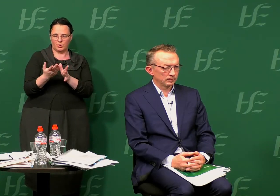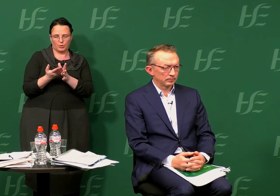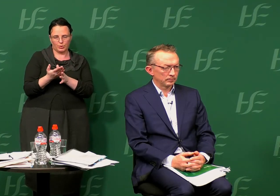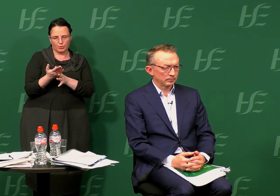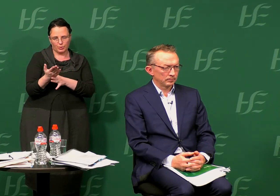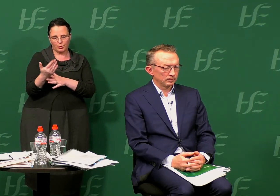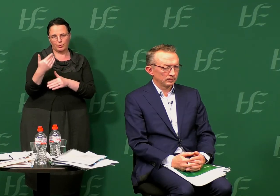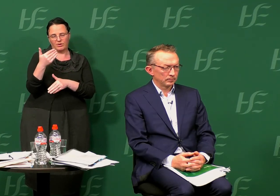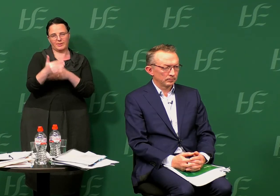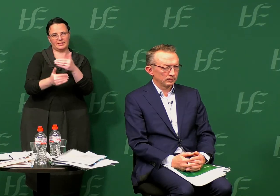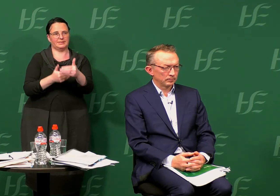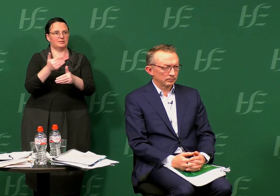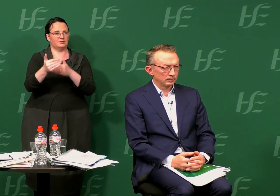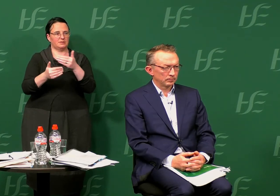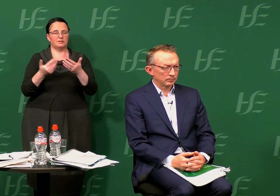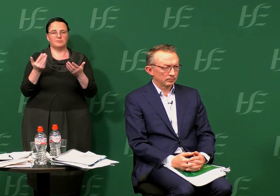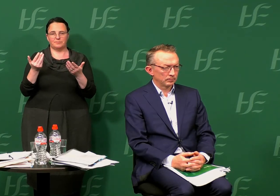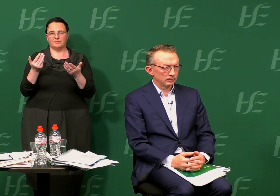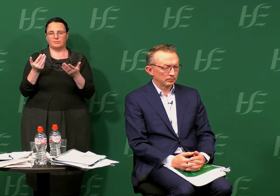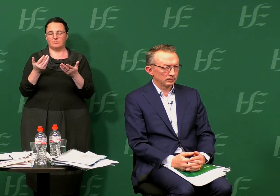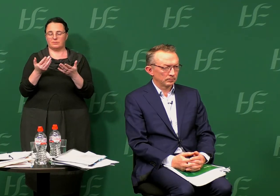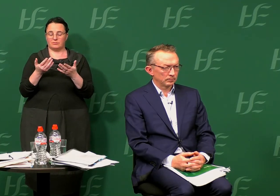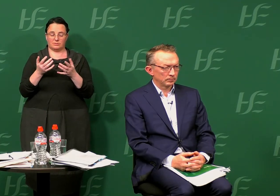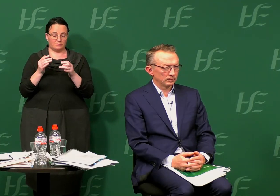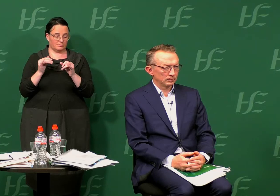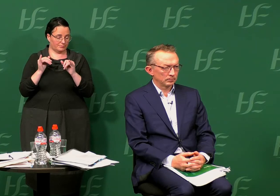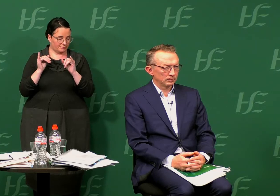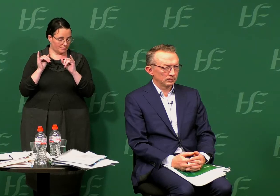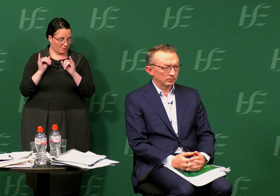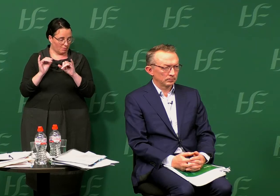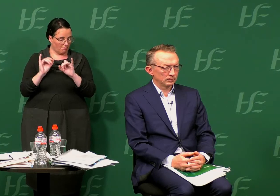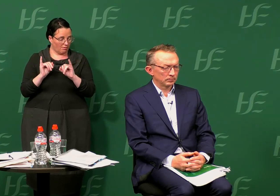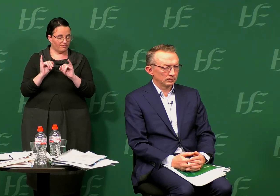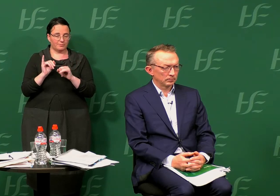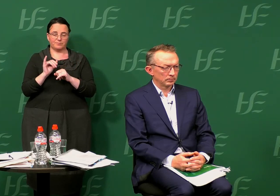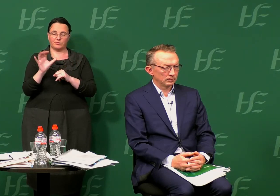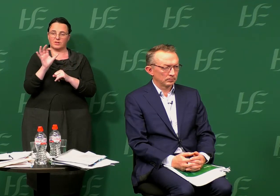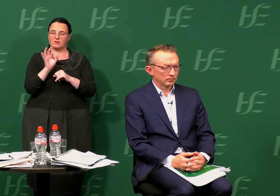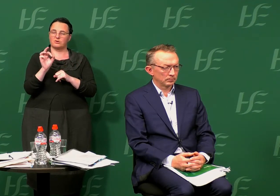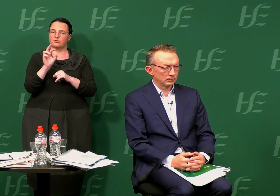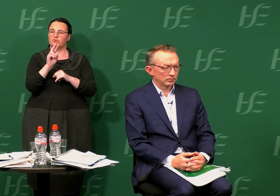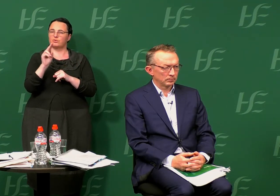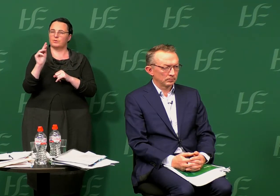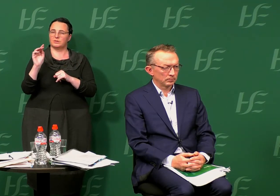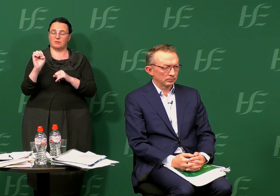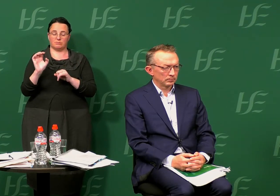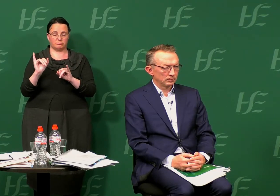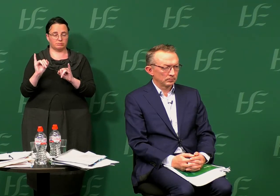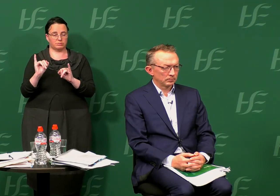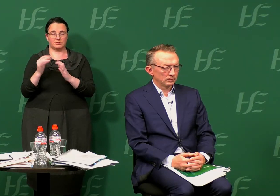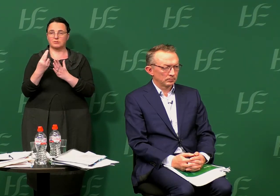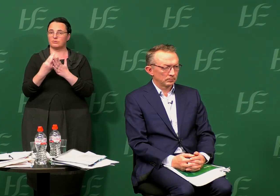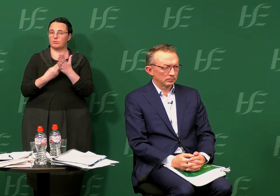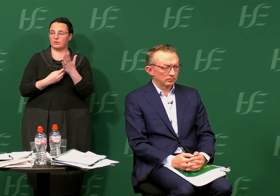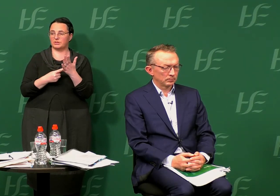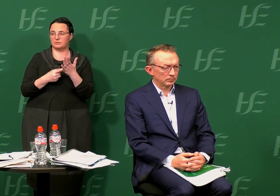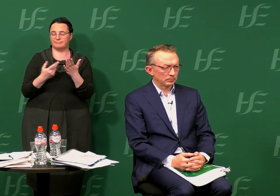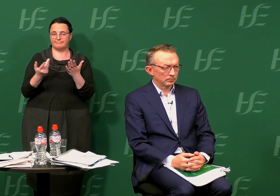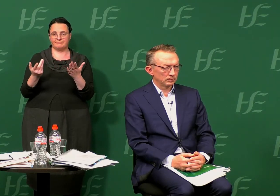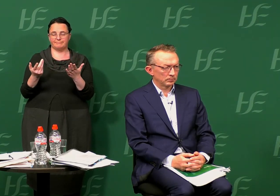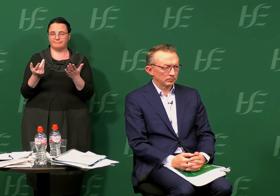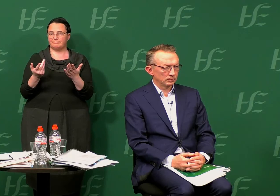this. This has been quite gruesome in terms of the report itself, and indeed there's no